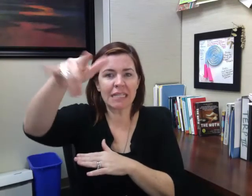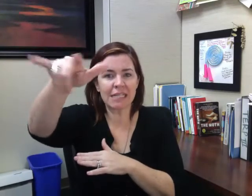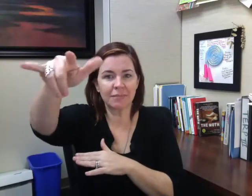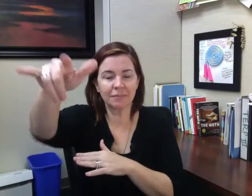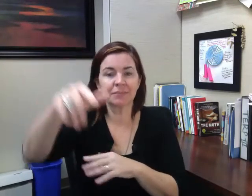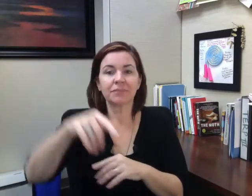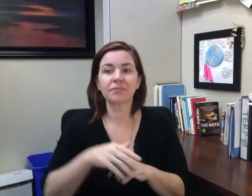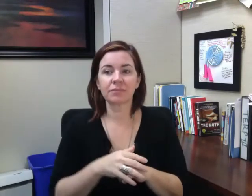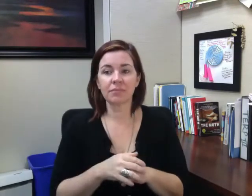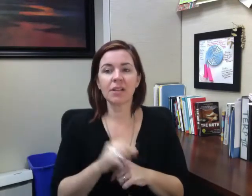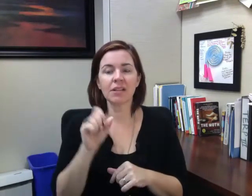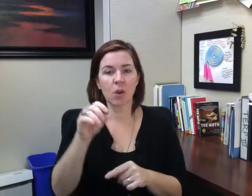Continental Flight